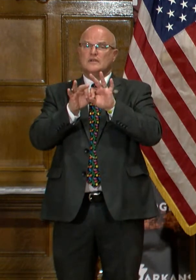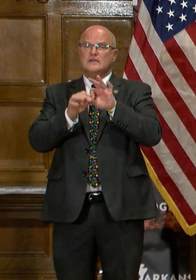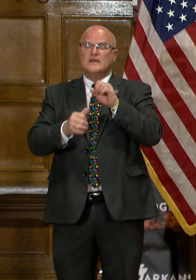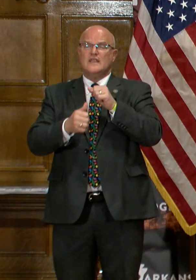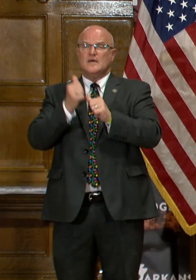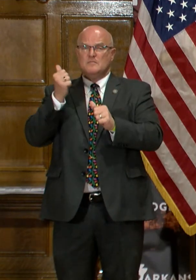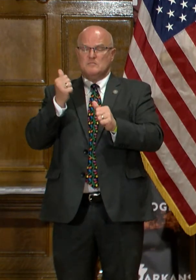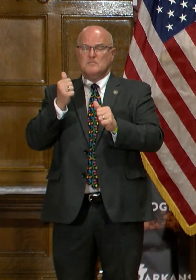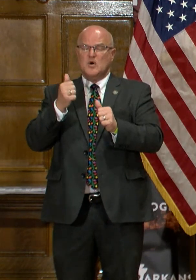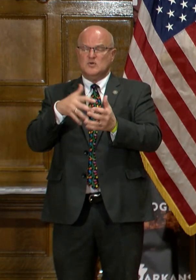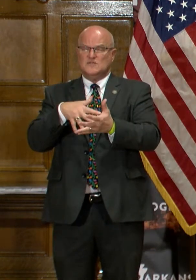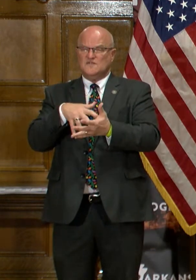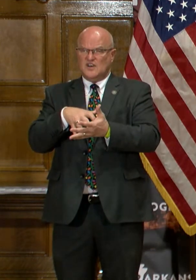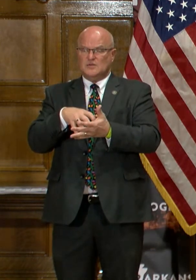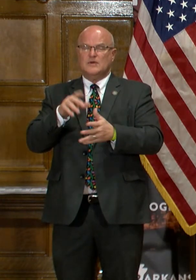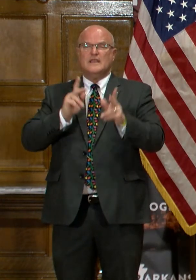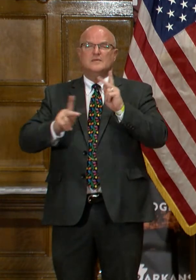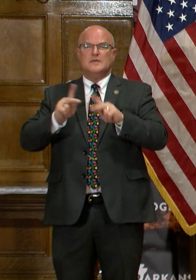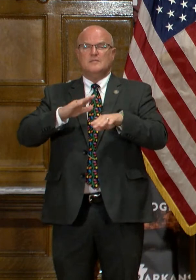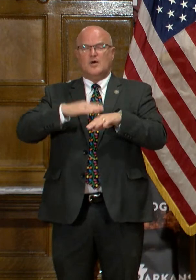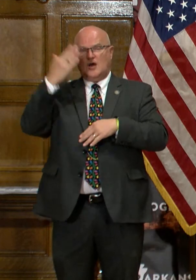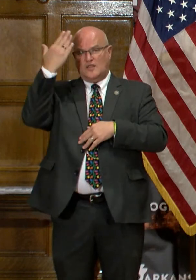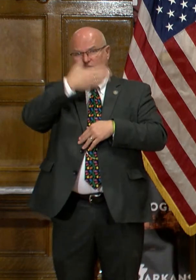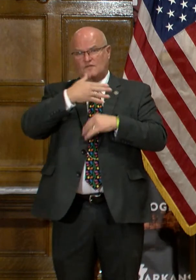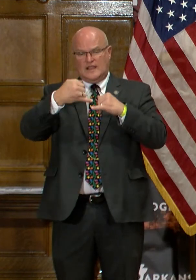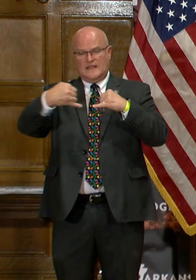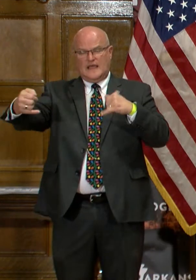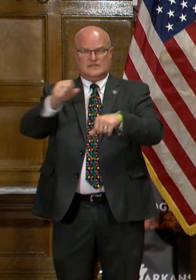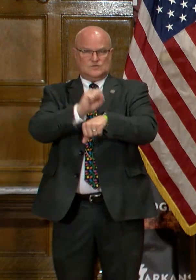most vulnerable and those that are really on the front line.